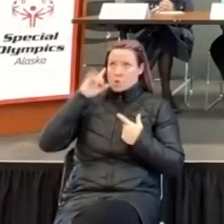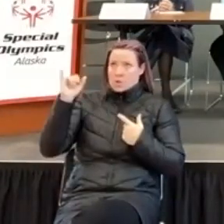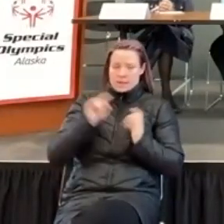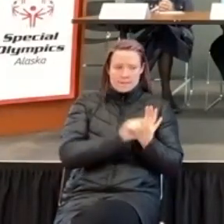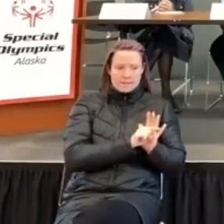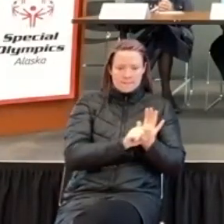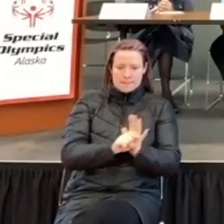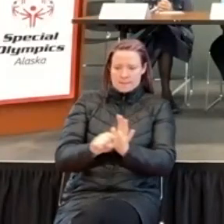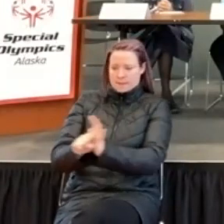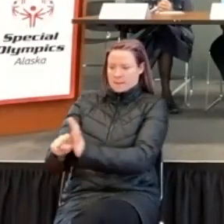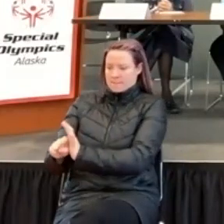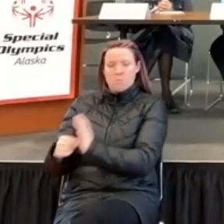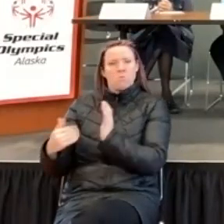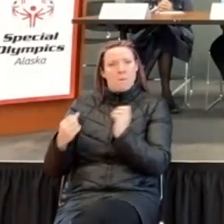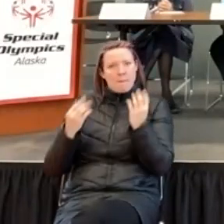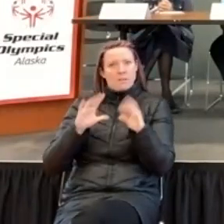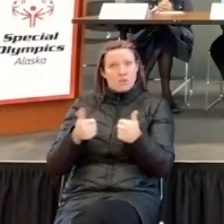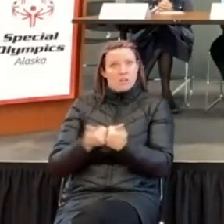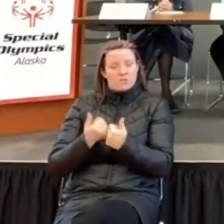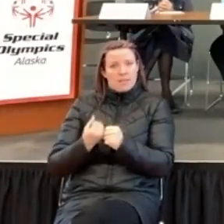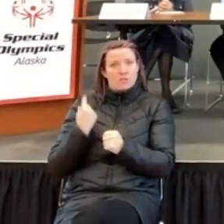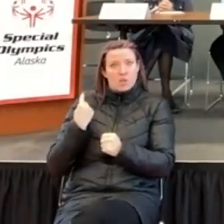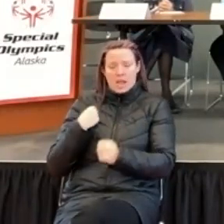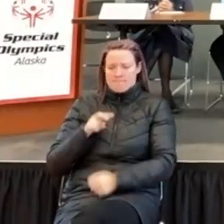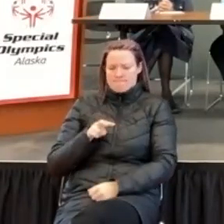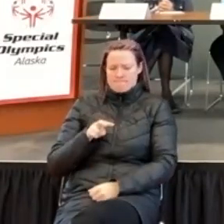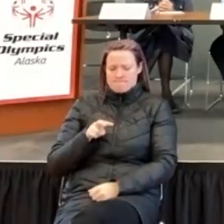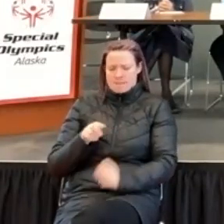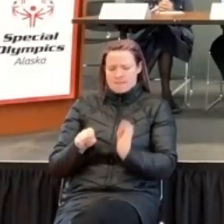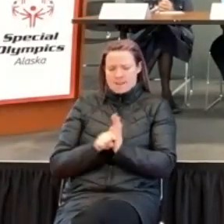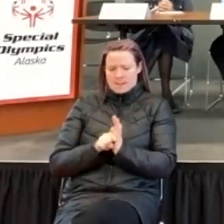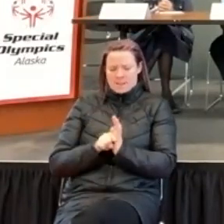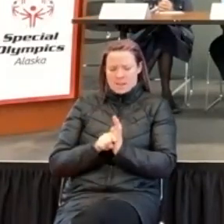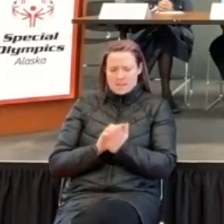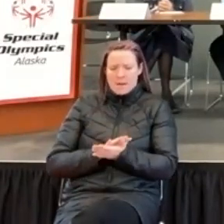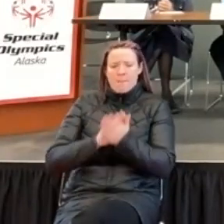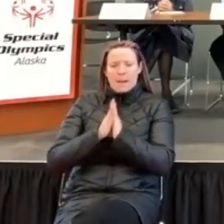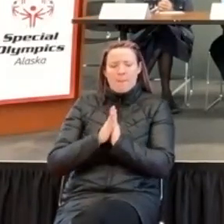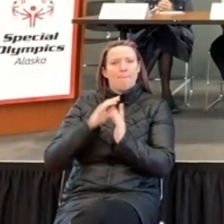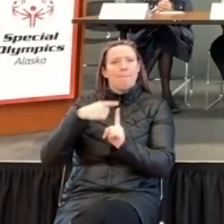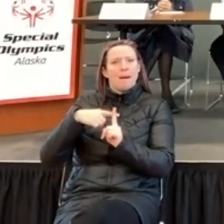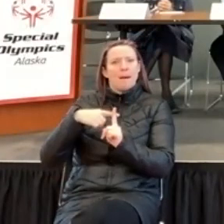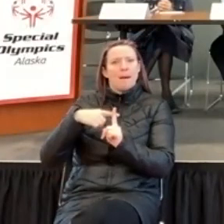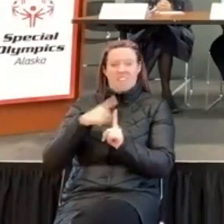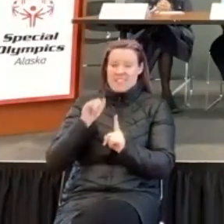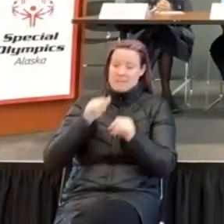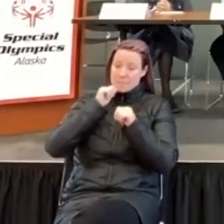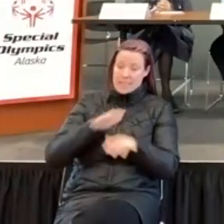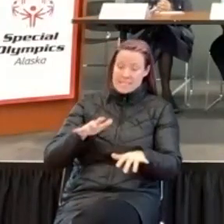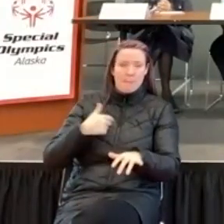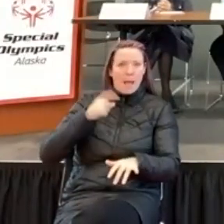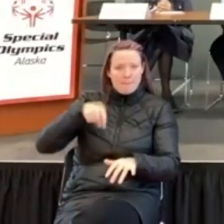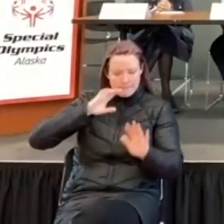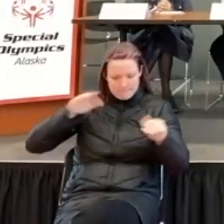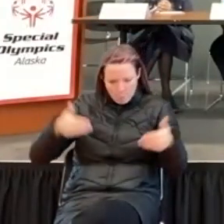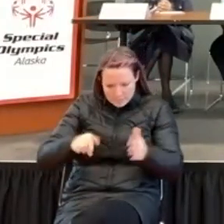I had a lot of challenges, and I started seeing them as my blessings that needed more work.